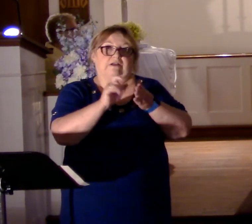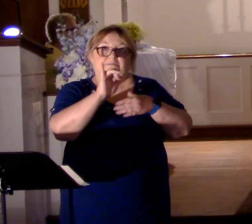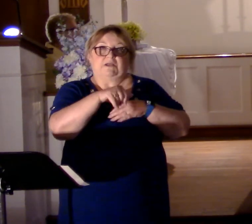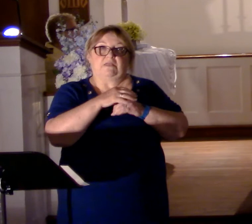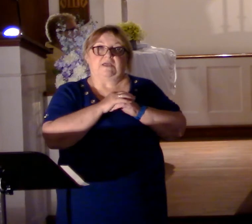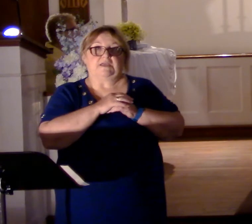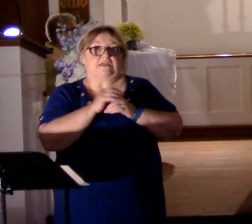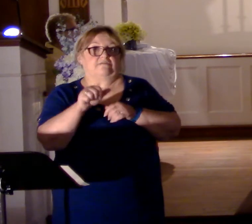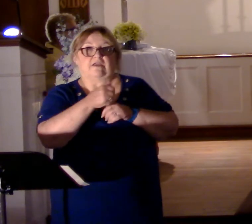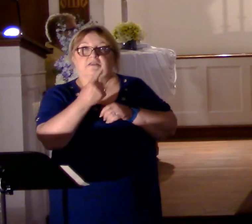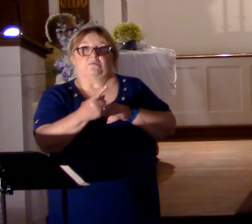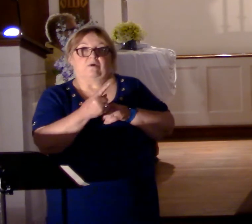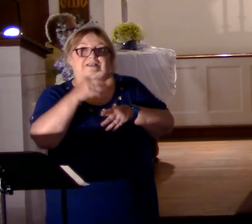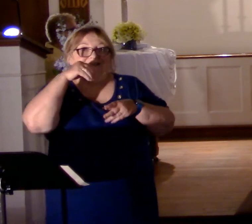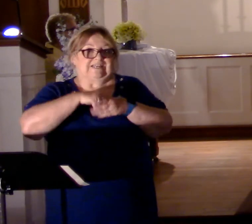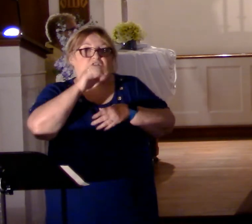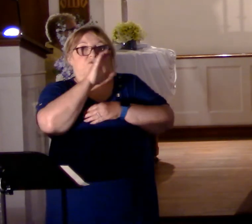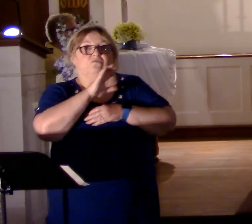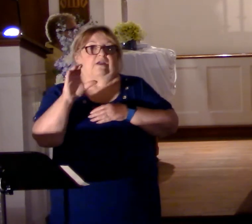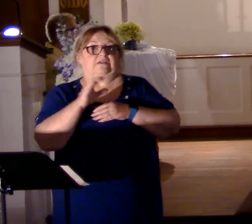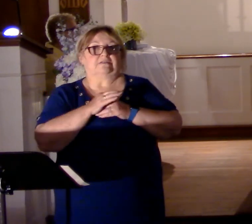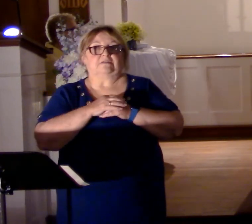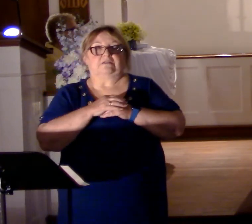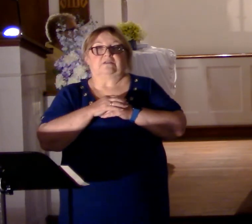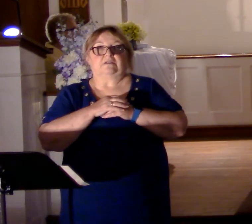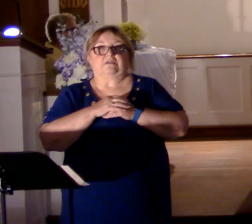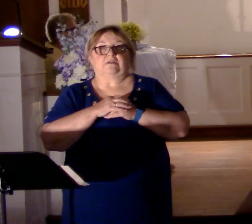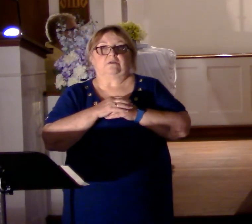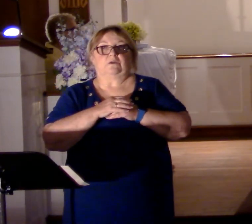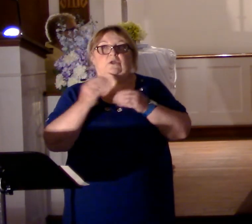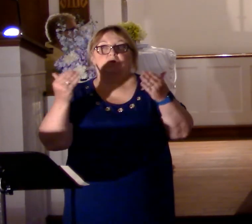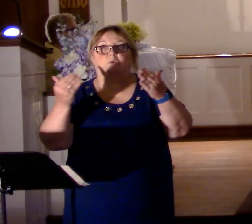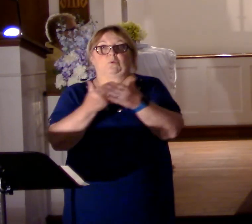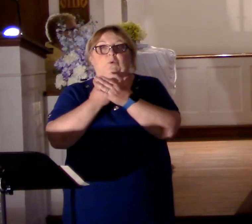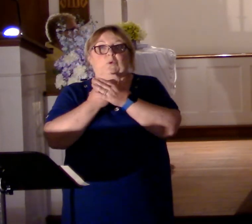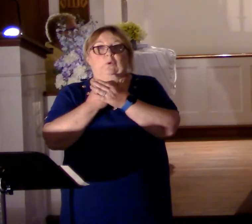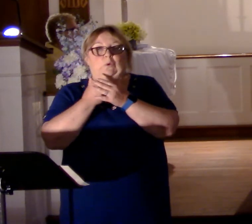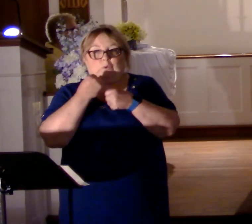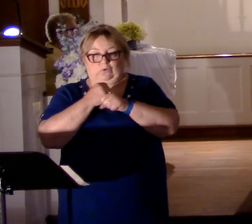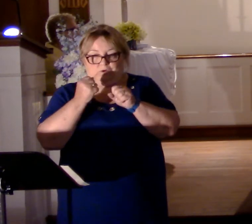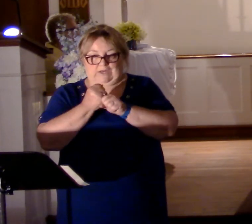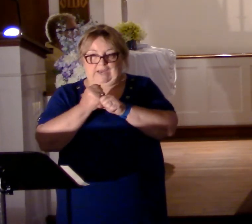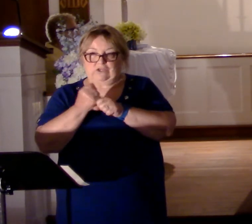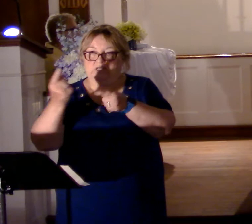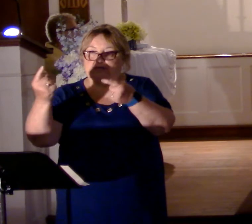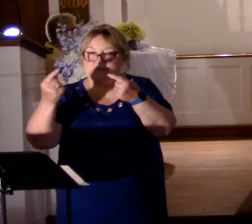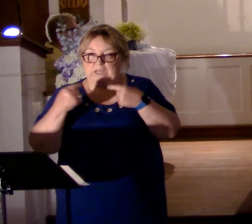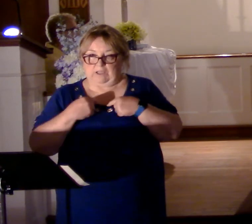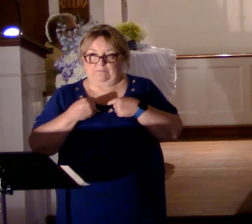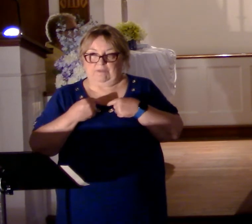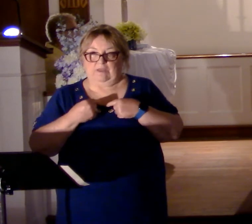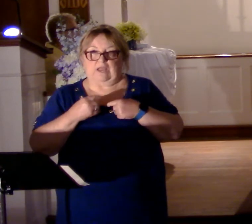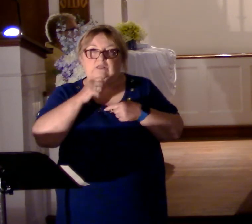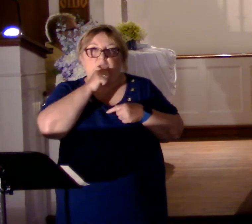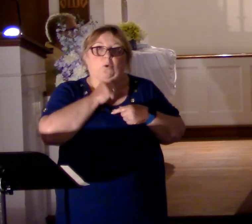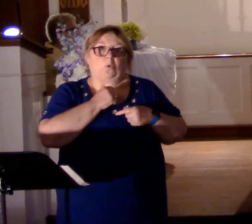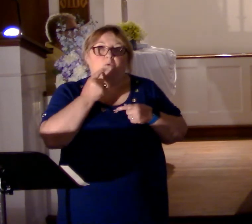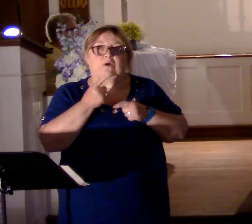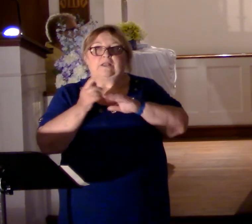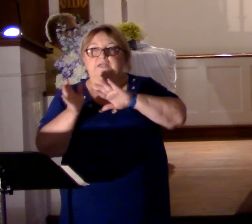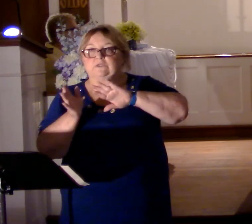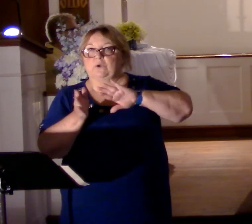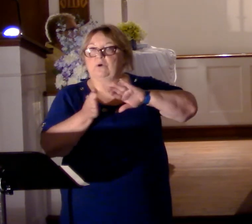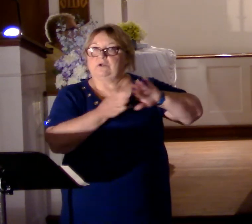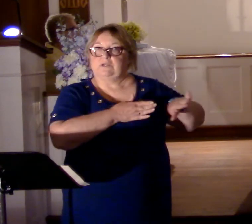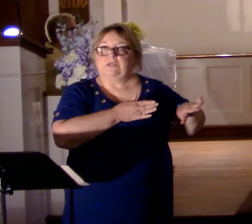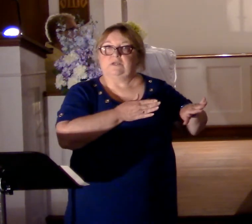it, if anyone is in Christ, the new creation has come, and the old has